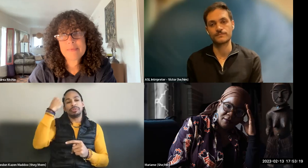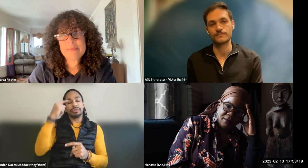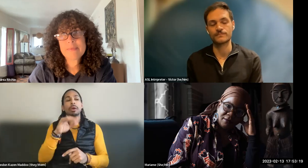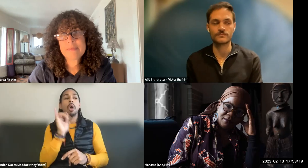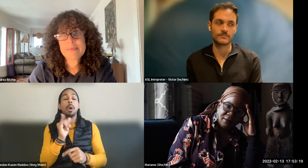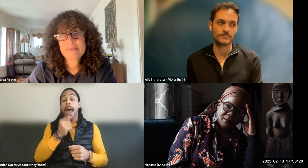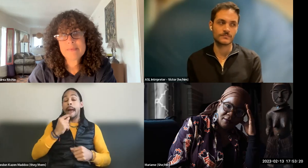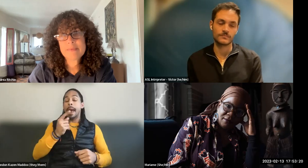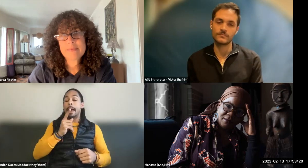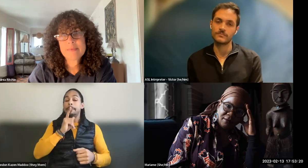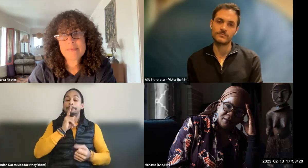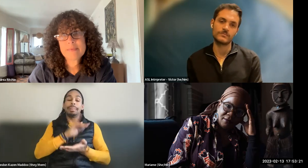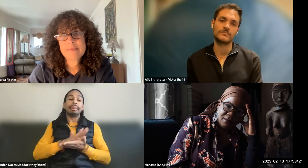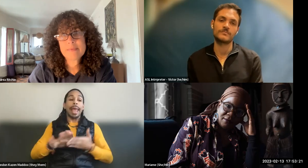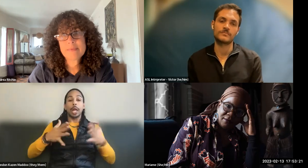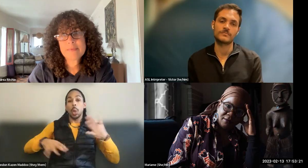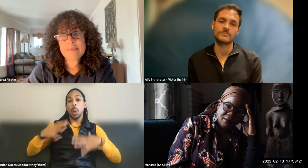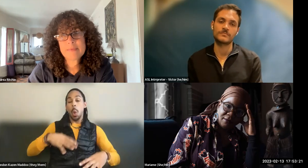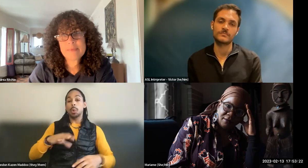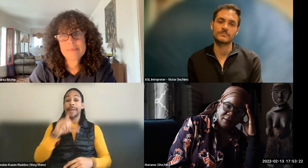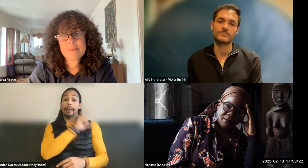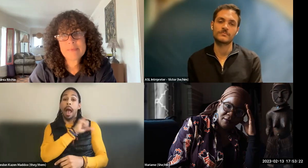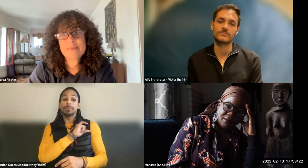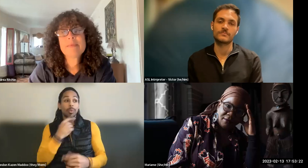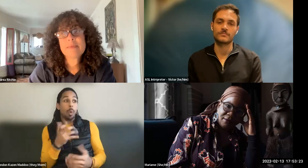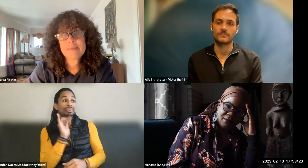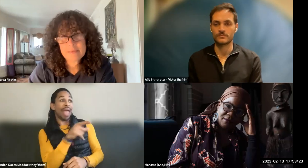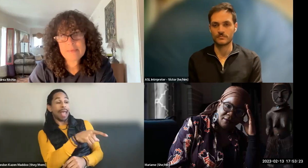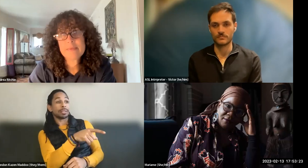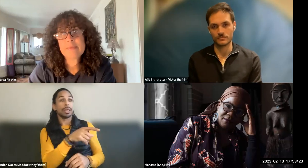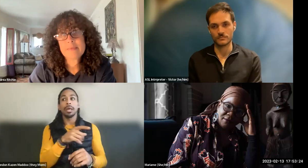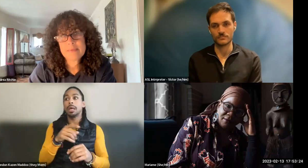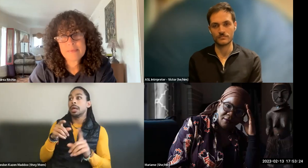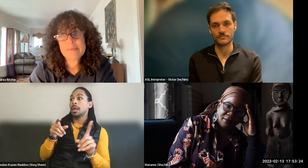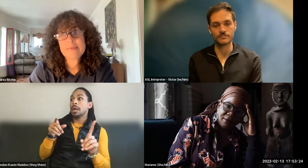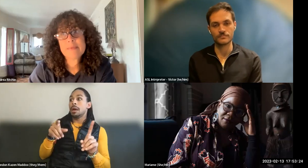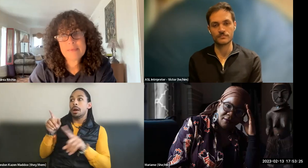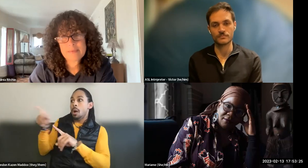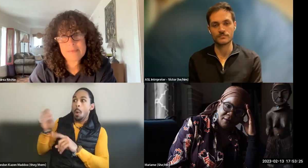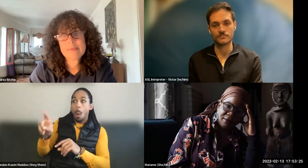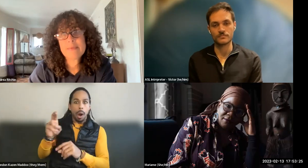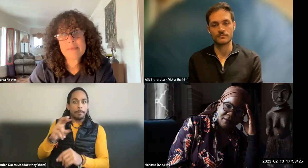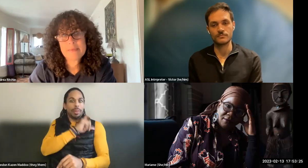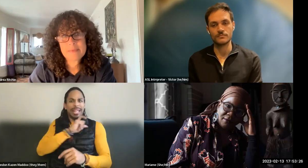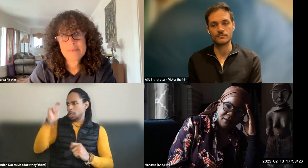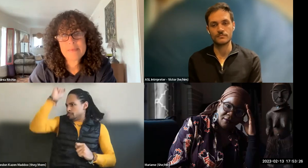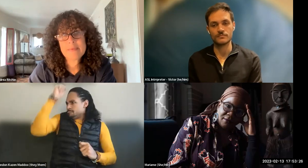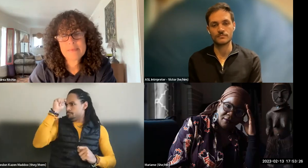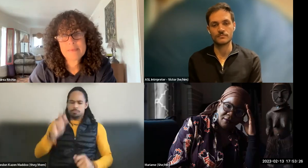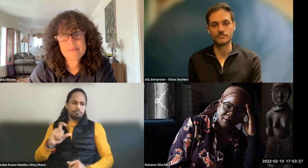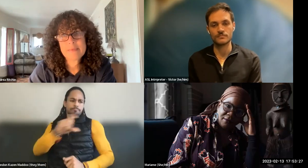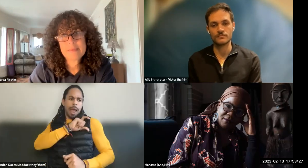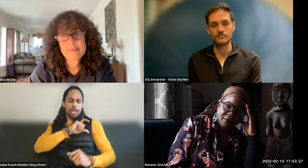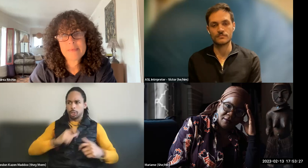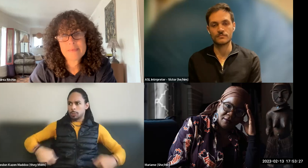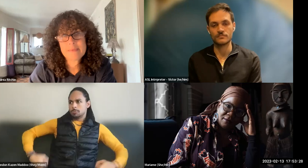undesirable, that the soft social police are desirable in contrast. We don't think that's actually true. And if you